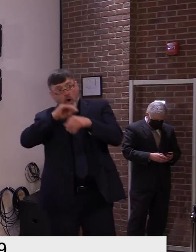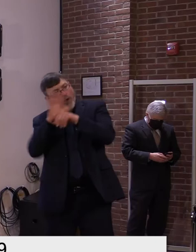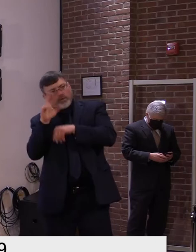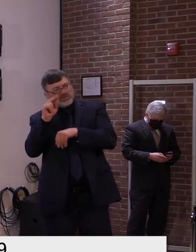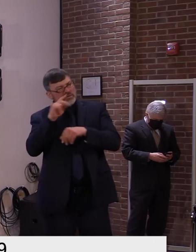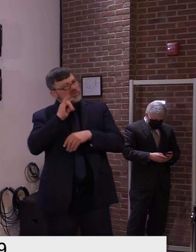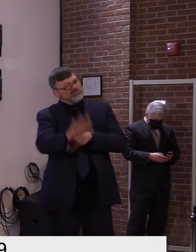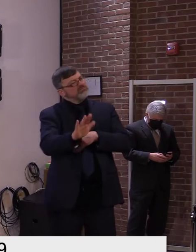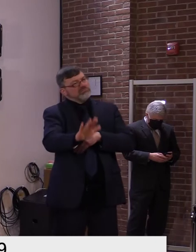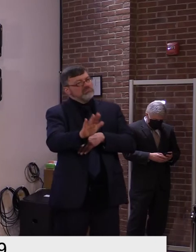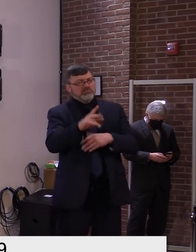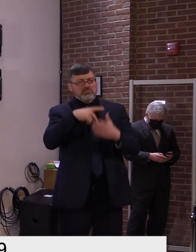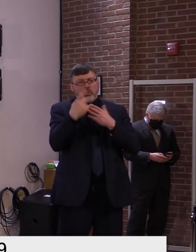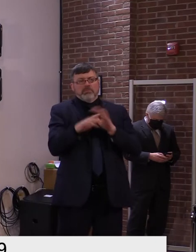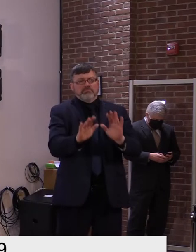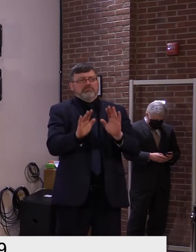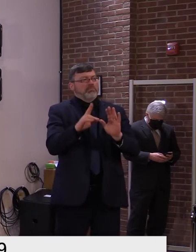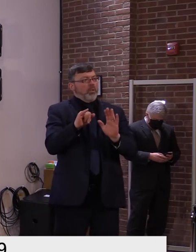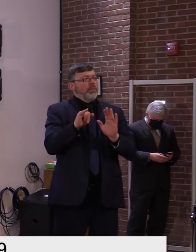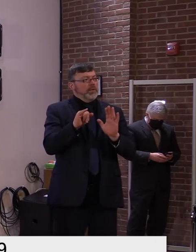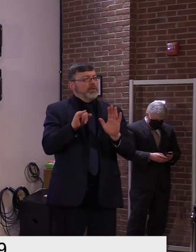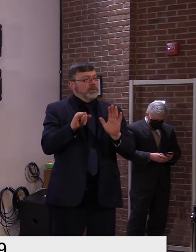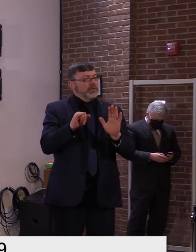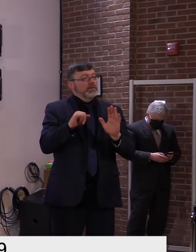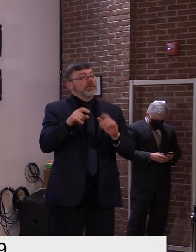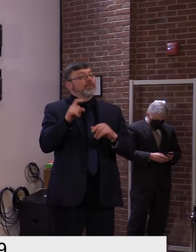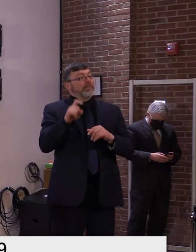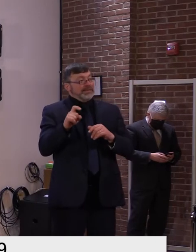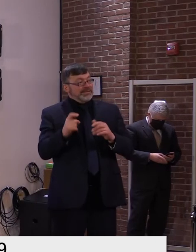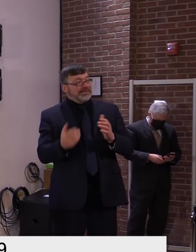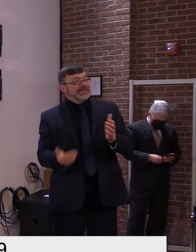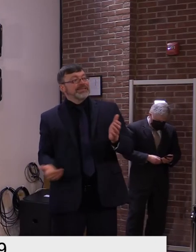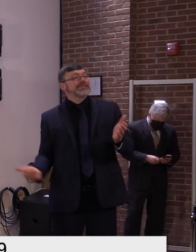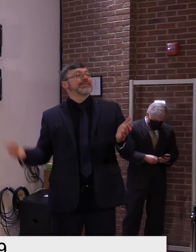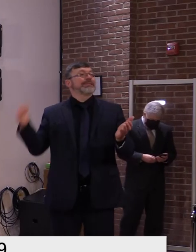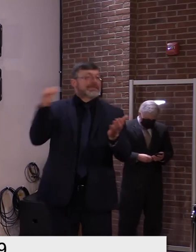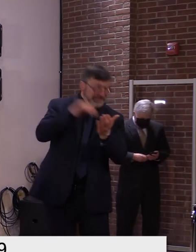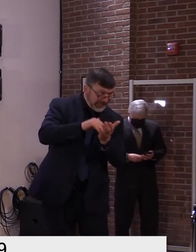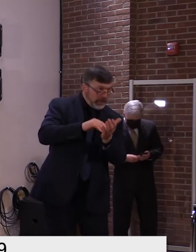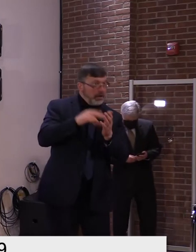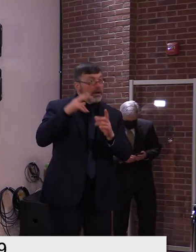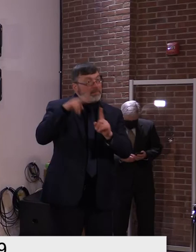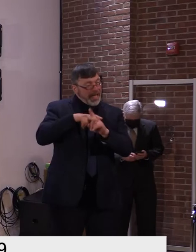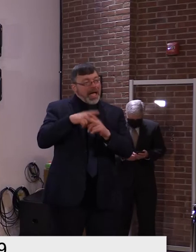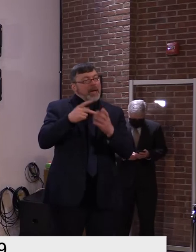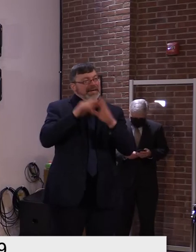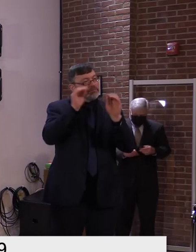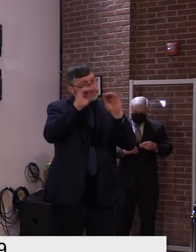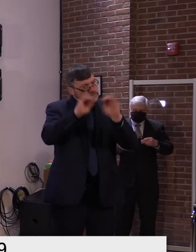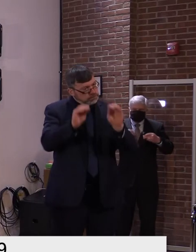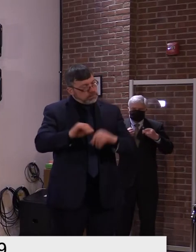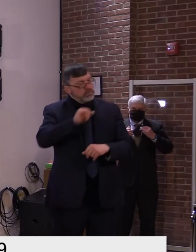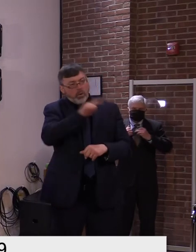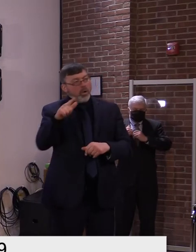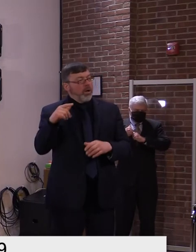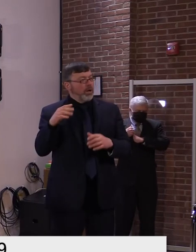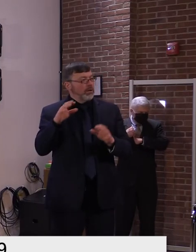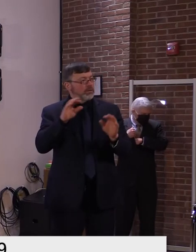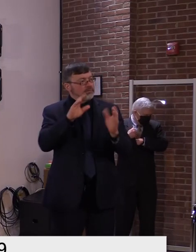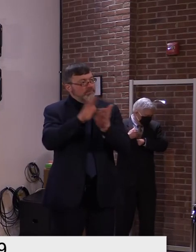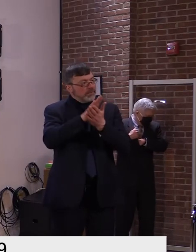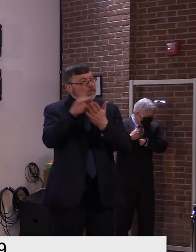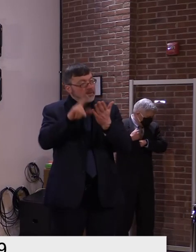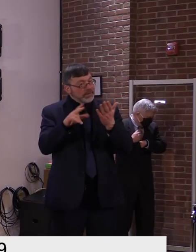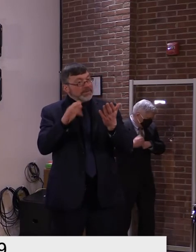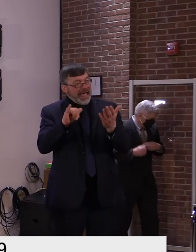application process, but there is essentially opening a new benefit year is what is occurring, and that is,